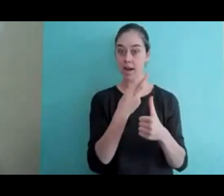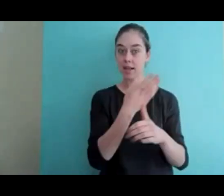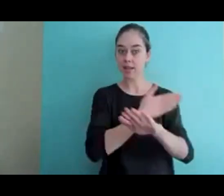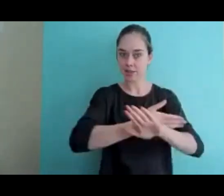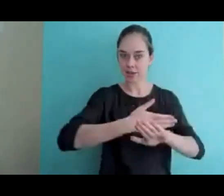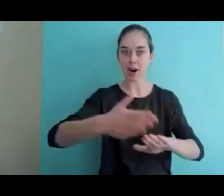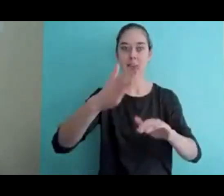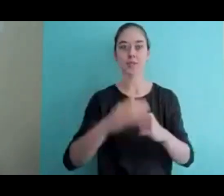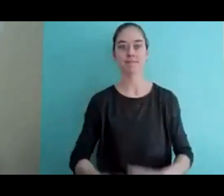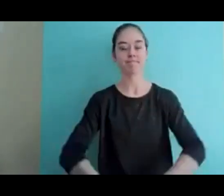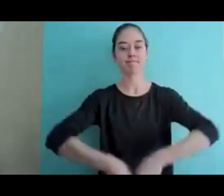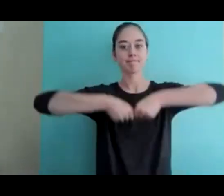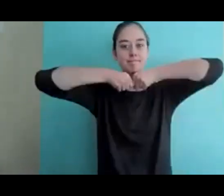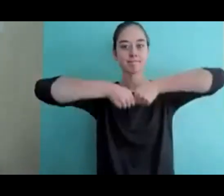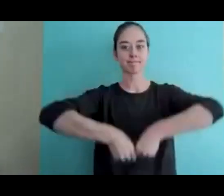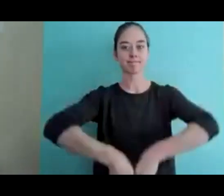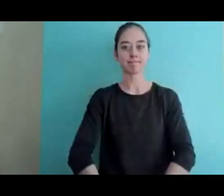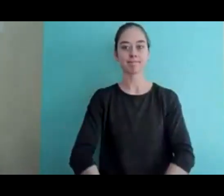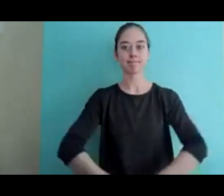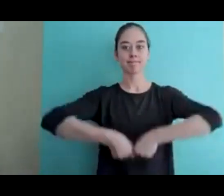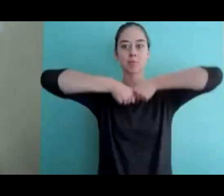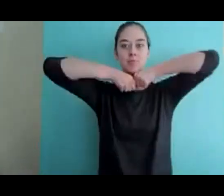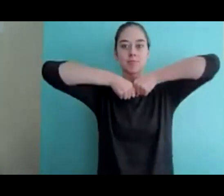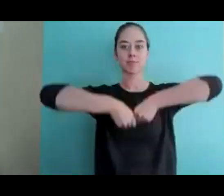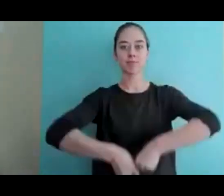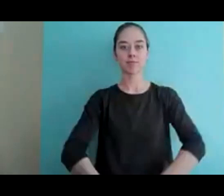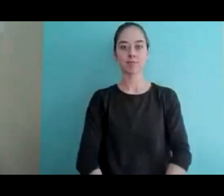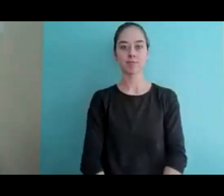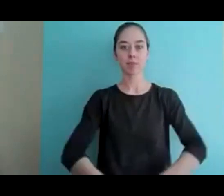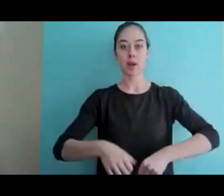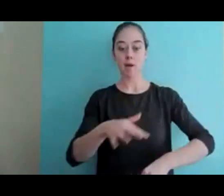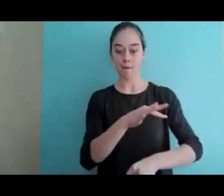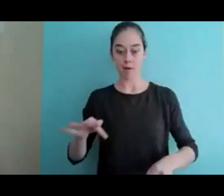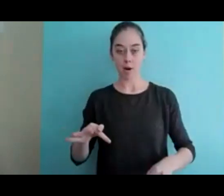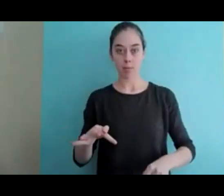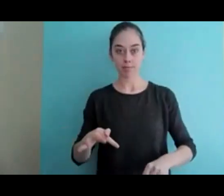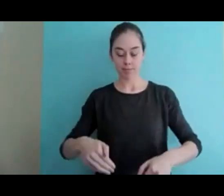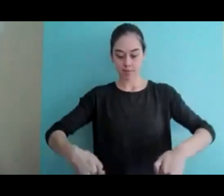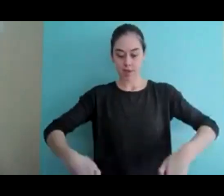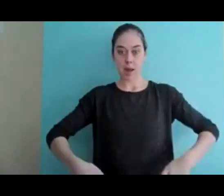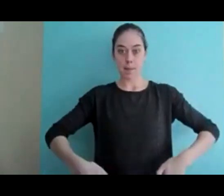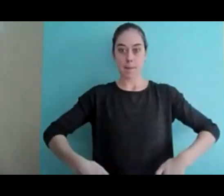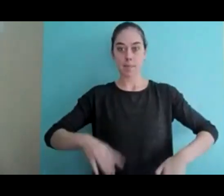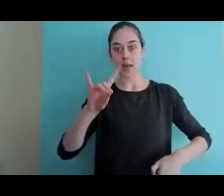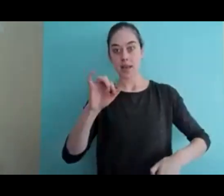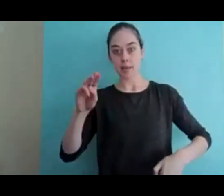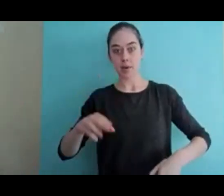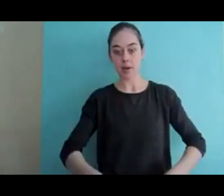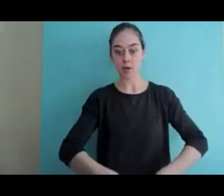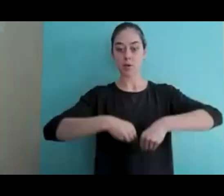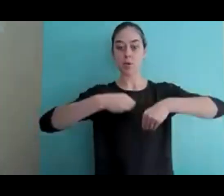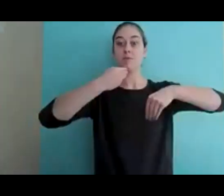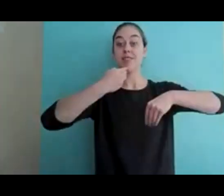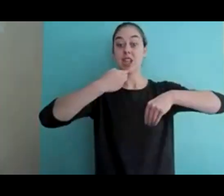Let's go. Pull it straight up from the bottom right up to your